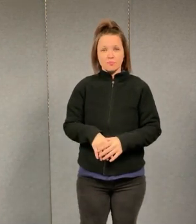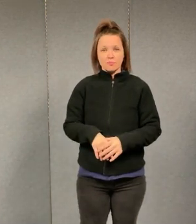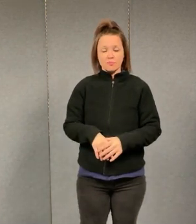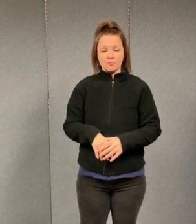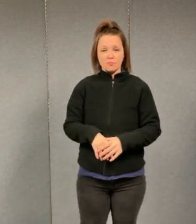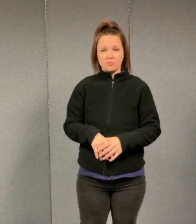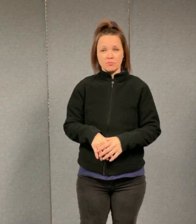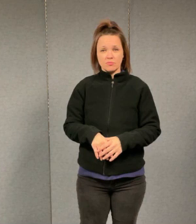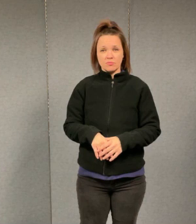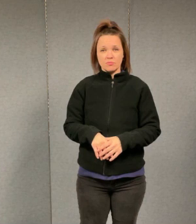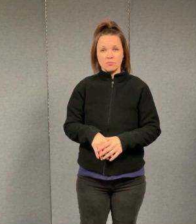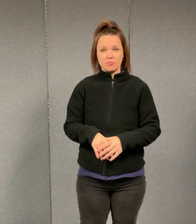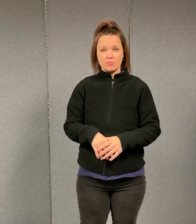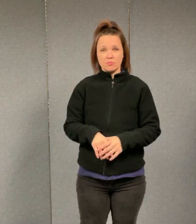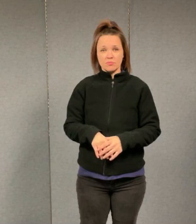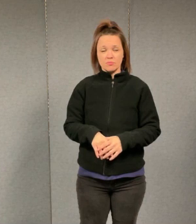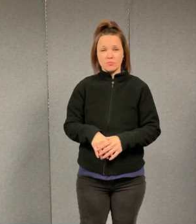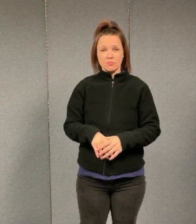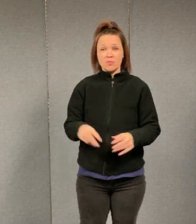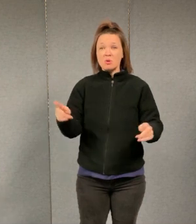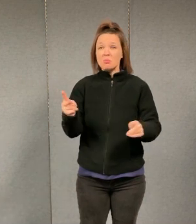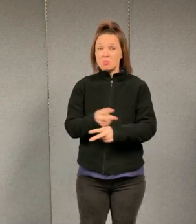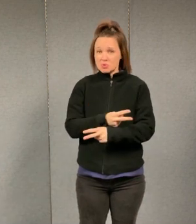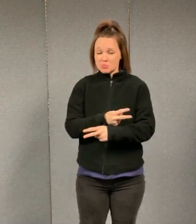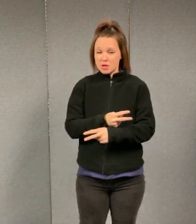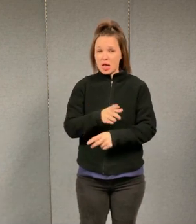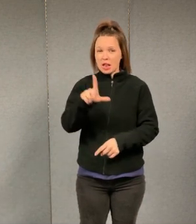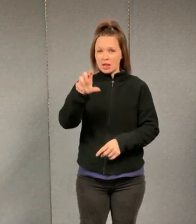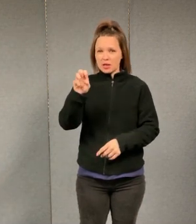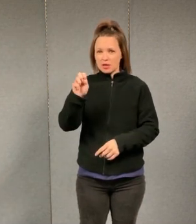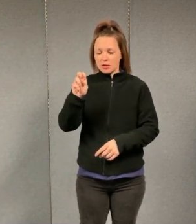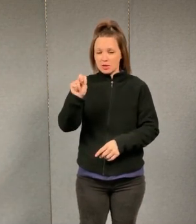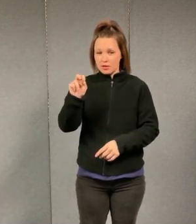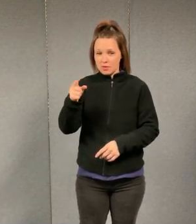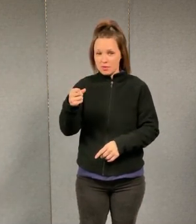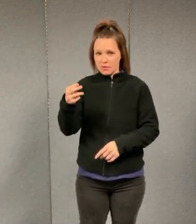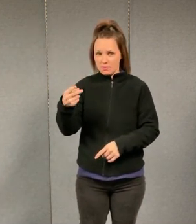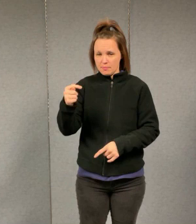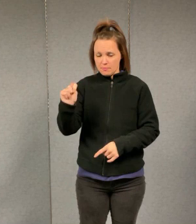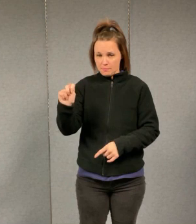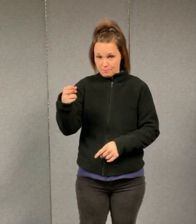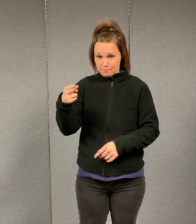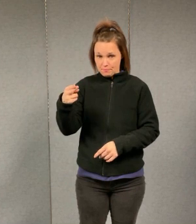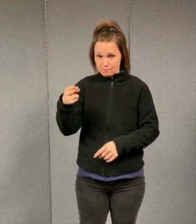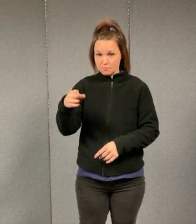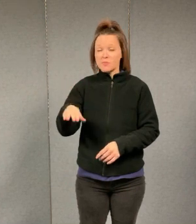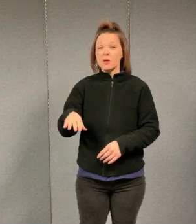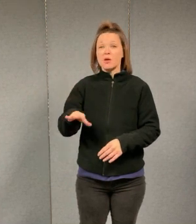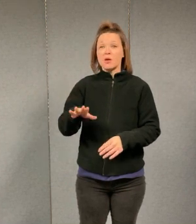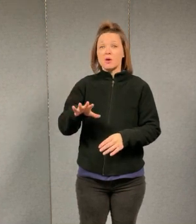we multiply length times width. So we get how many square feet? That's